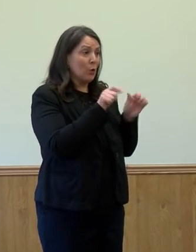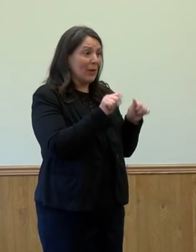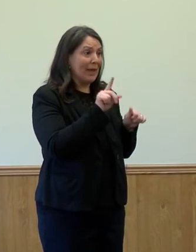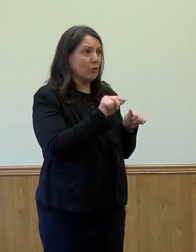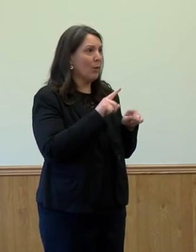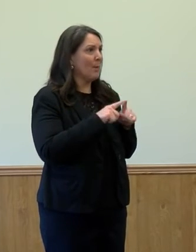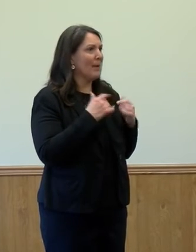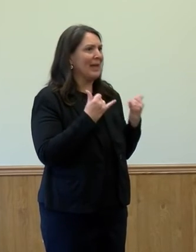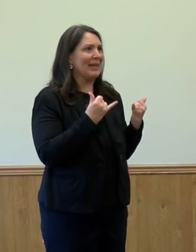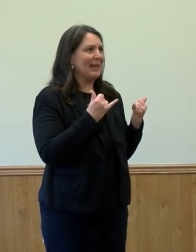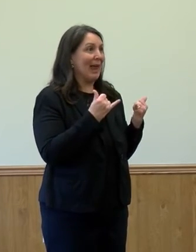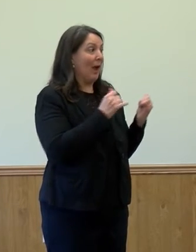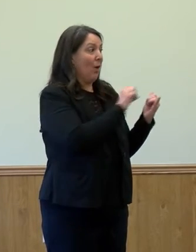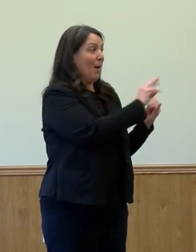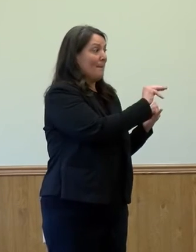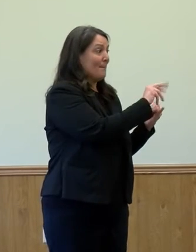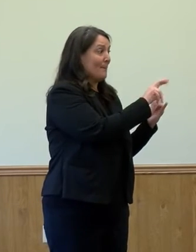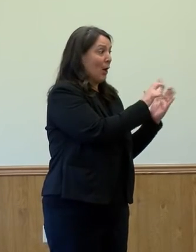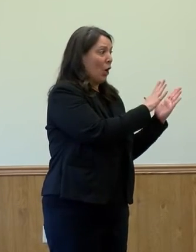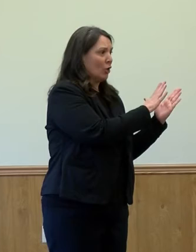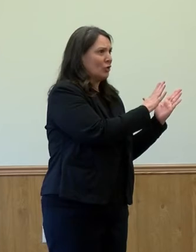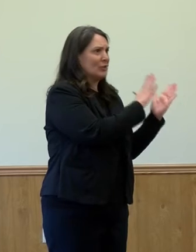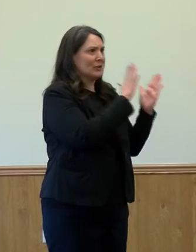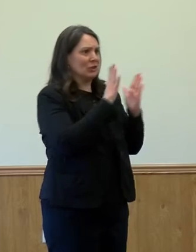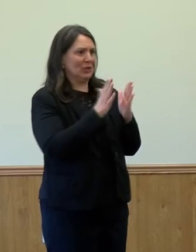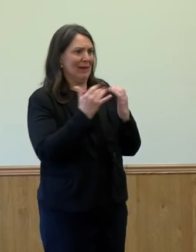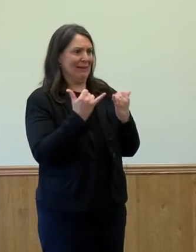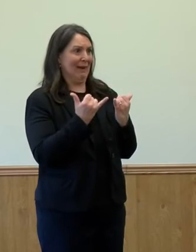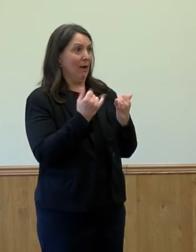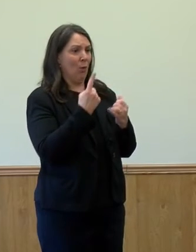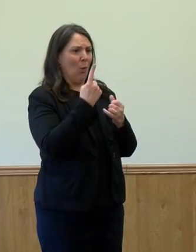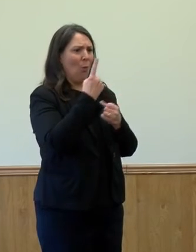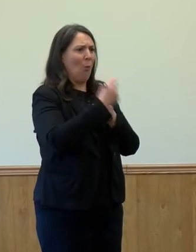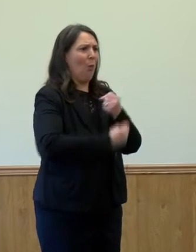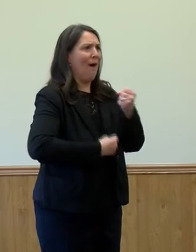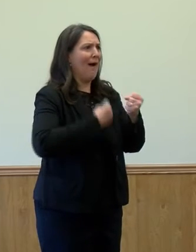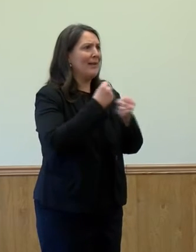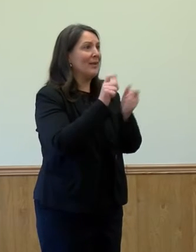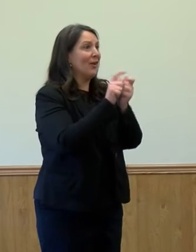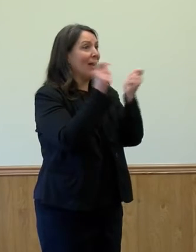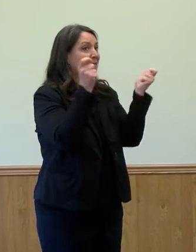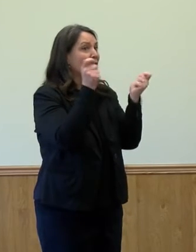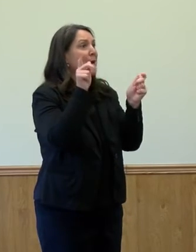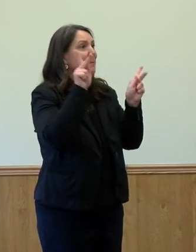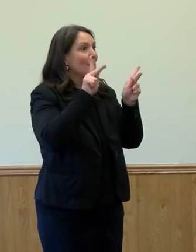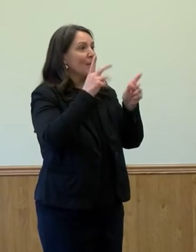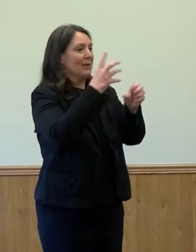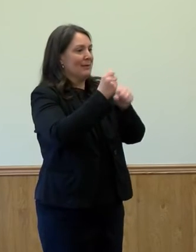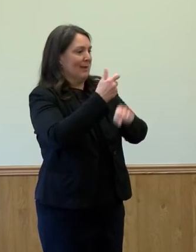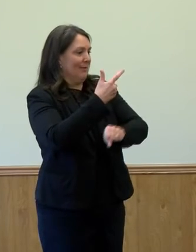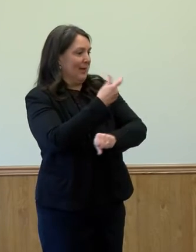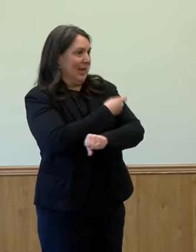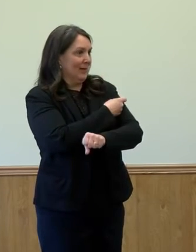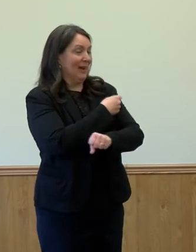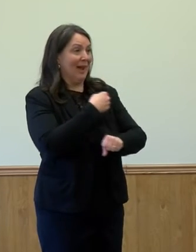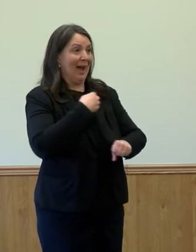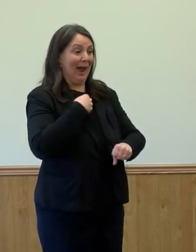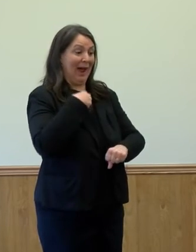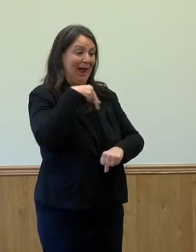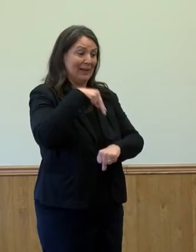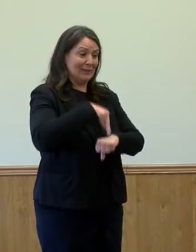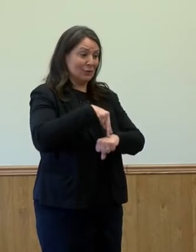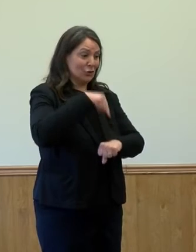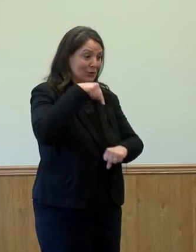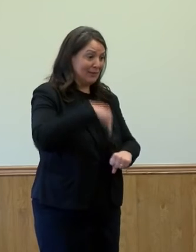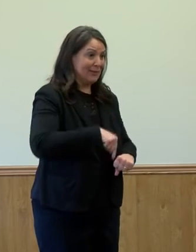totally different situation. We marked this week our 1 year anniversary of vaccinations. I sat here, or stood here, and